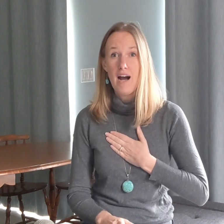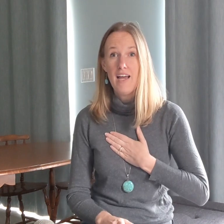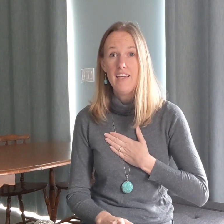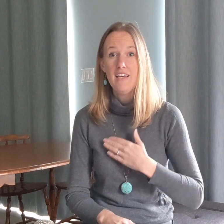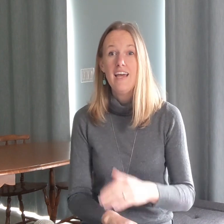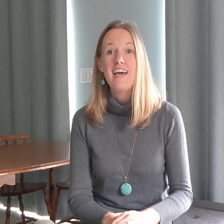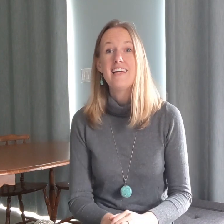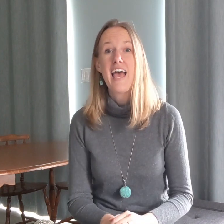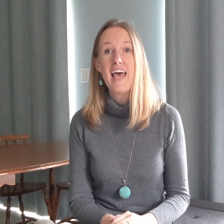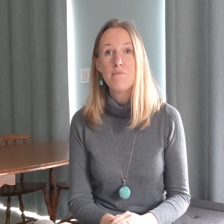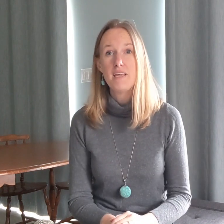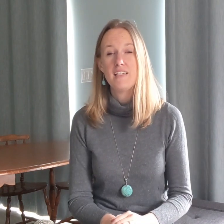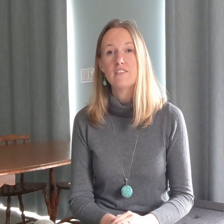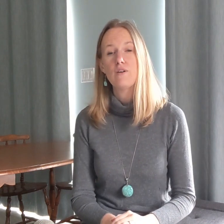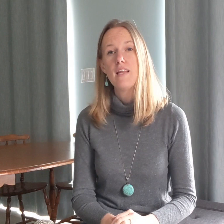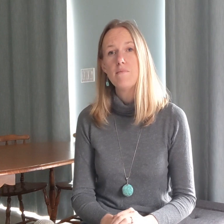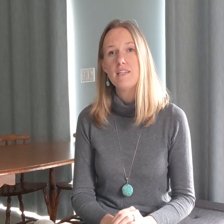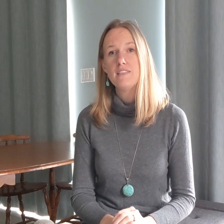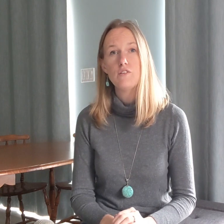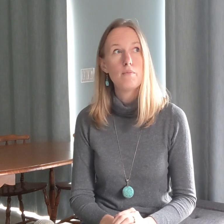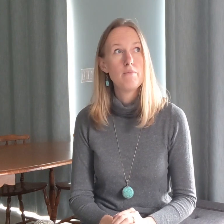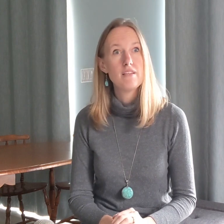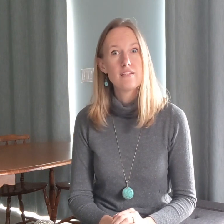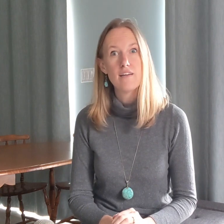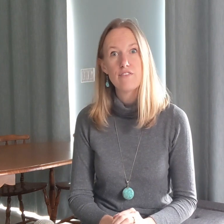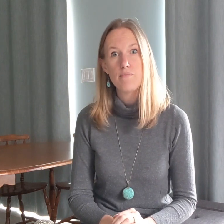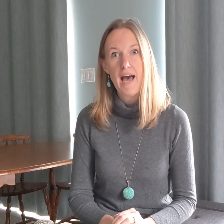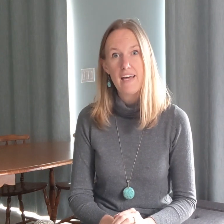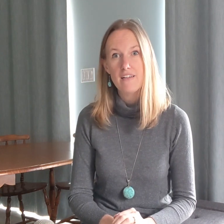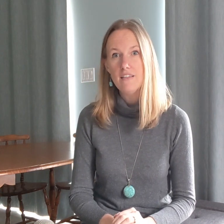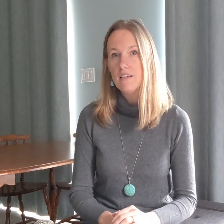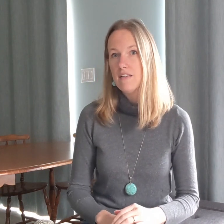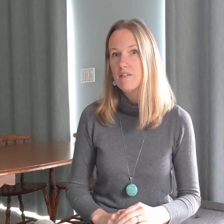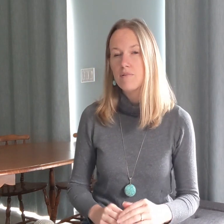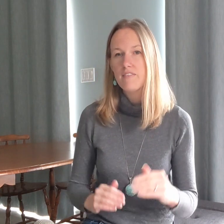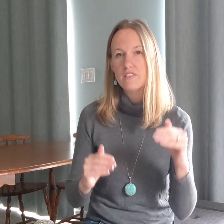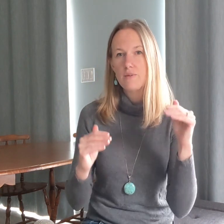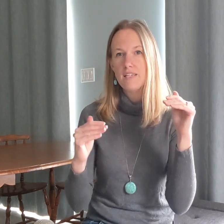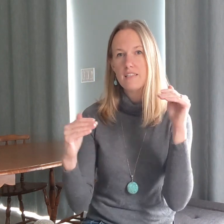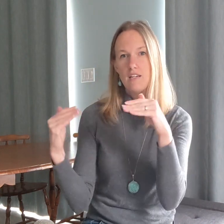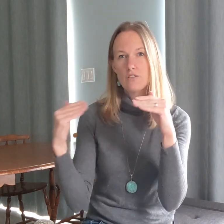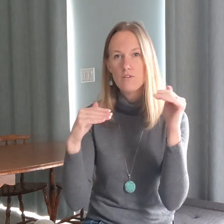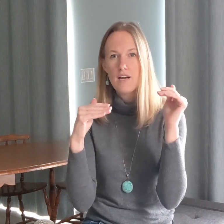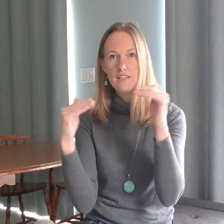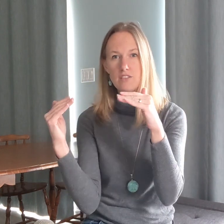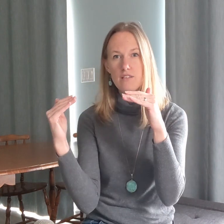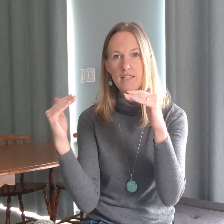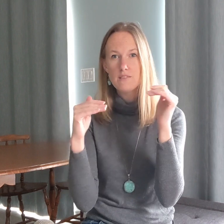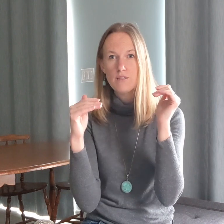and then enemies. So enemies if you remember the sign for battle from previous weeks so you kind of do this where